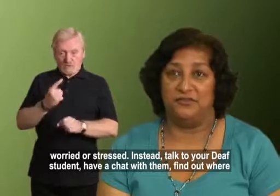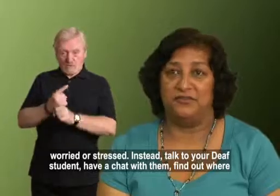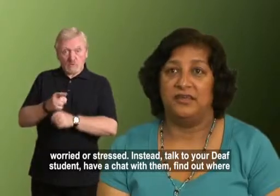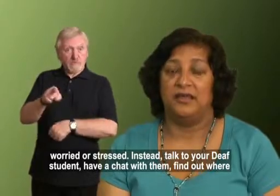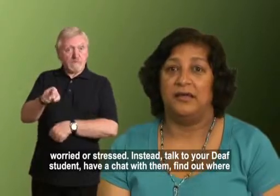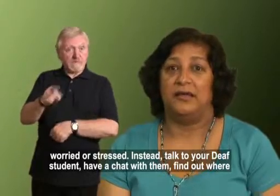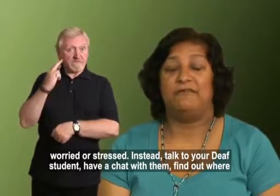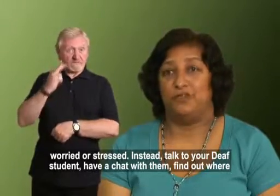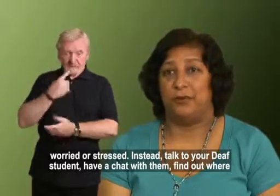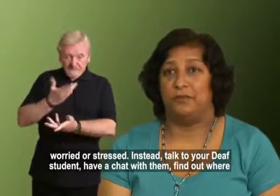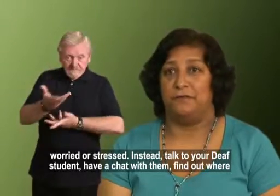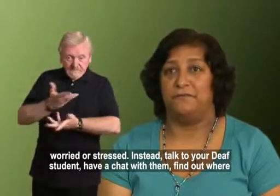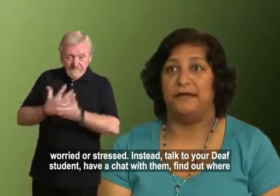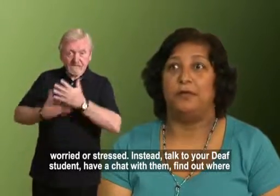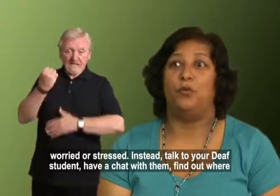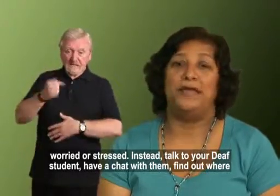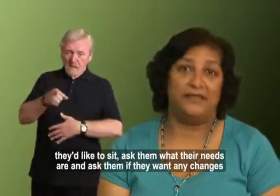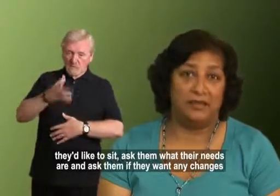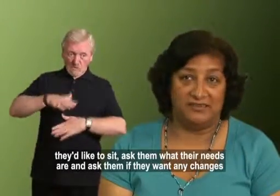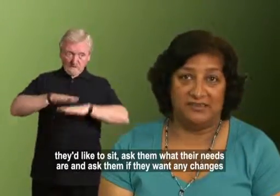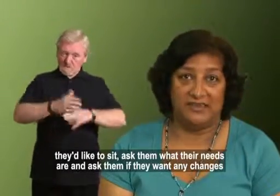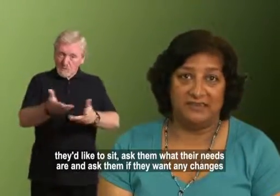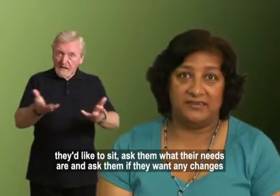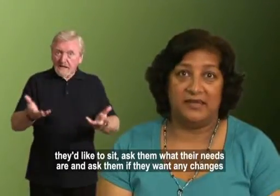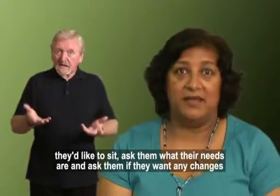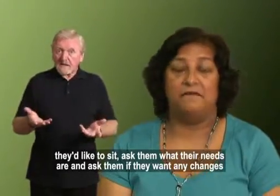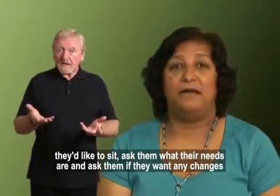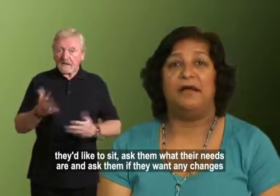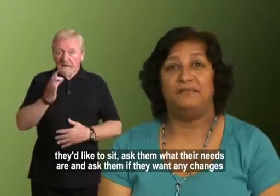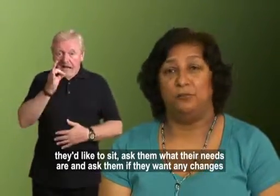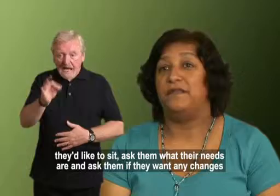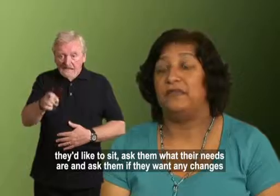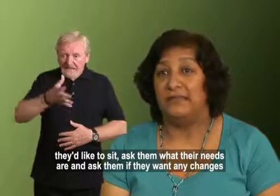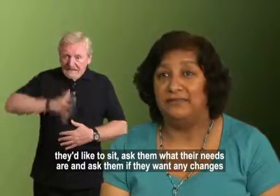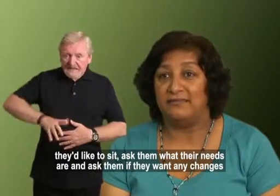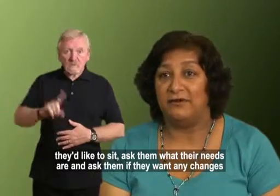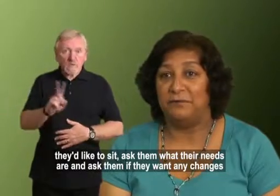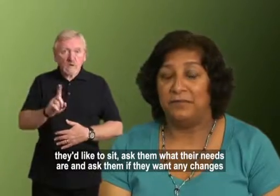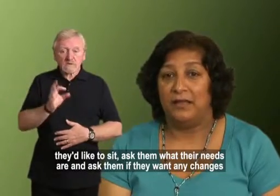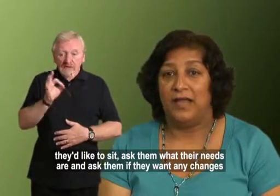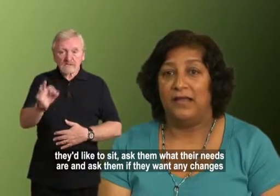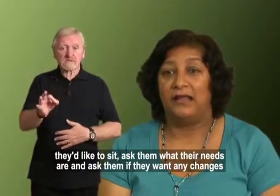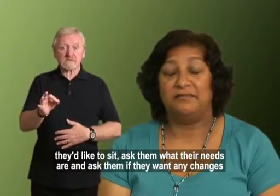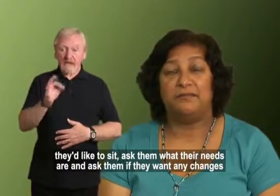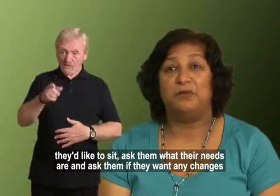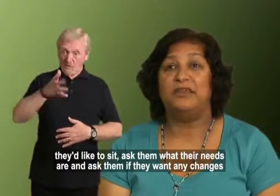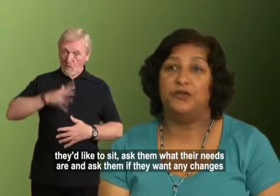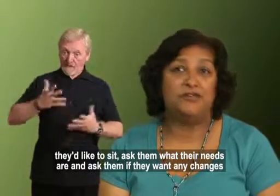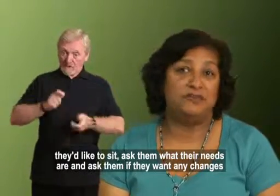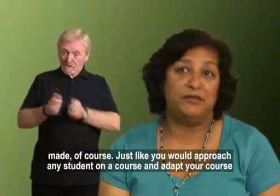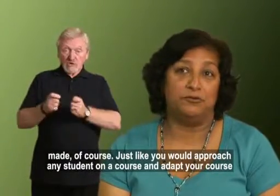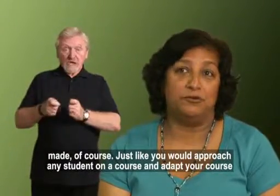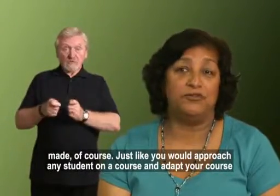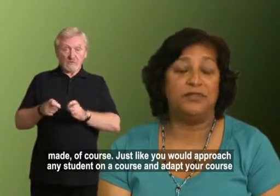deaf student, have a chat with them, find out where they'd like to sit, ask them what their needs are, and ask them if they want